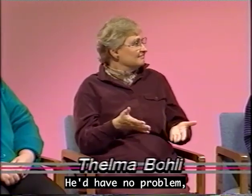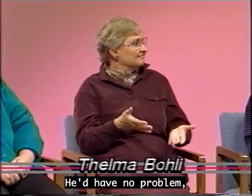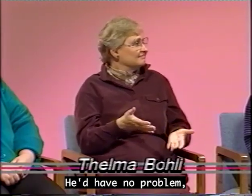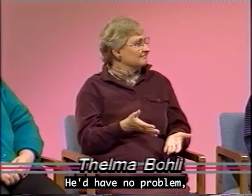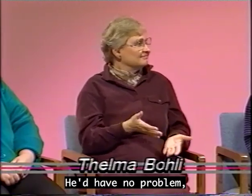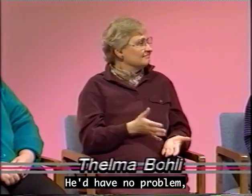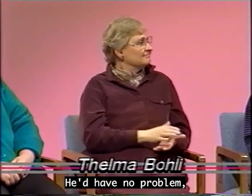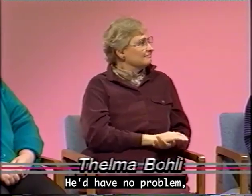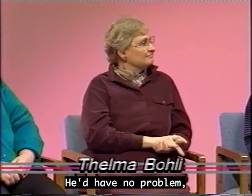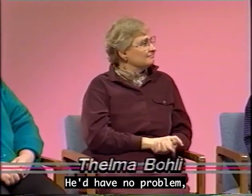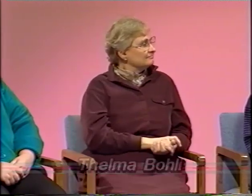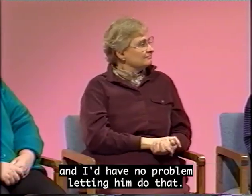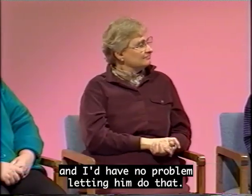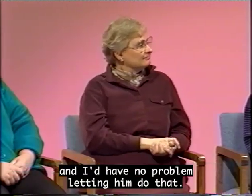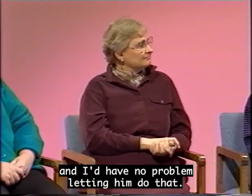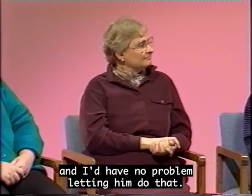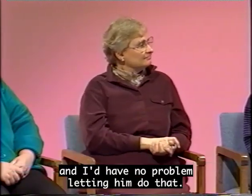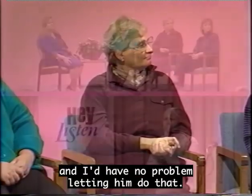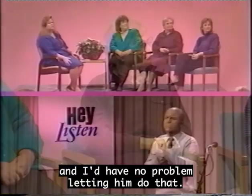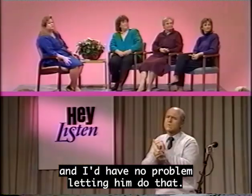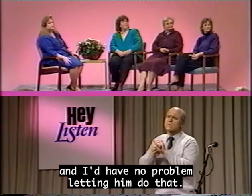no problem, and I'd have no problem letting him do that.